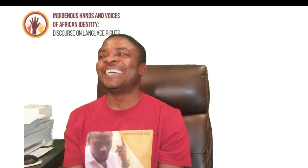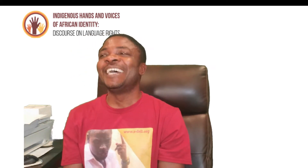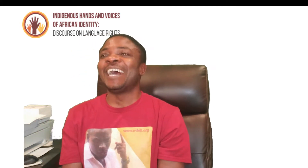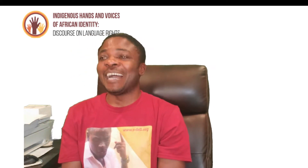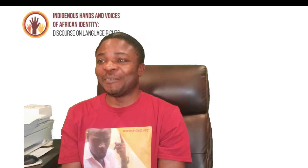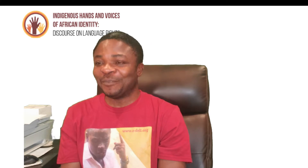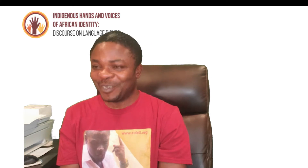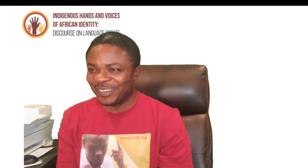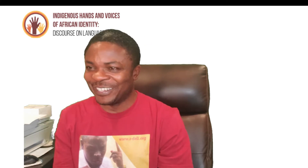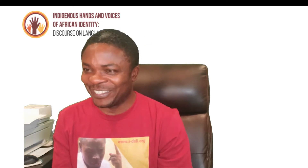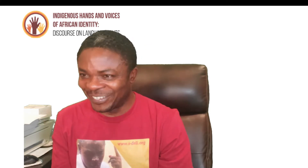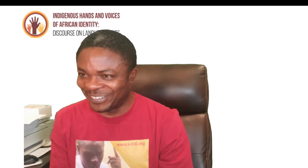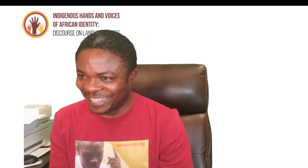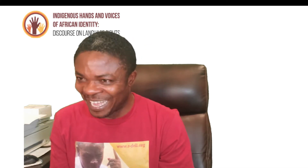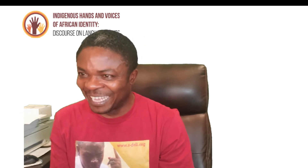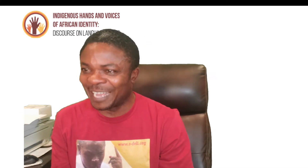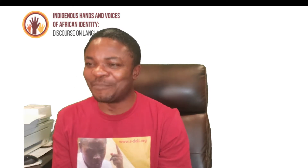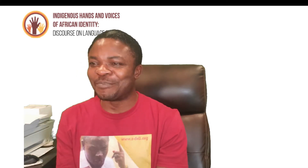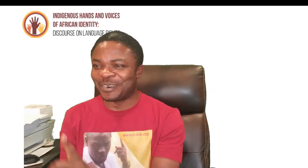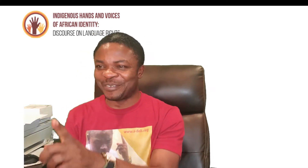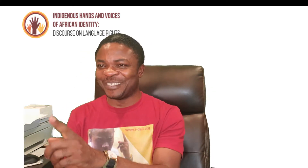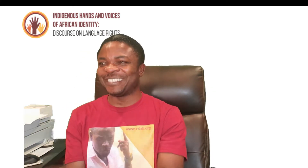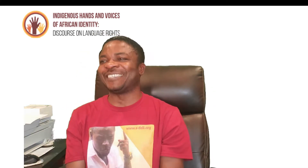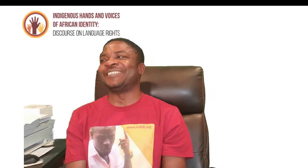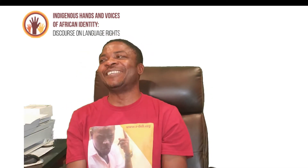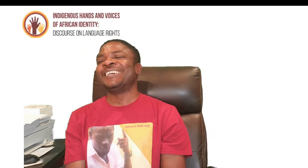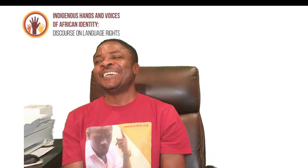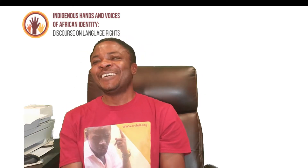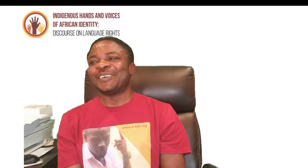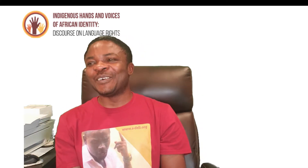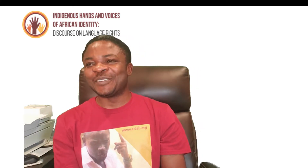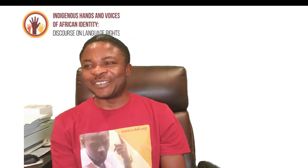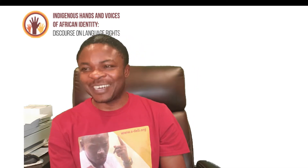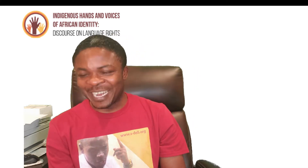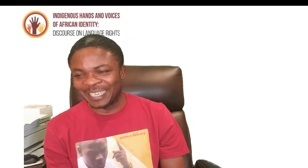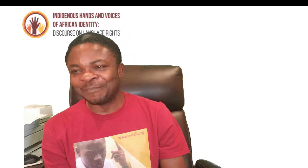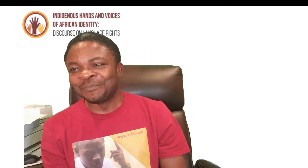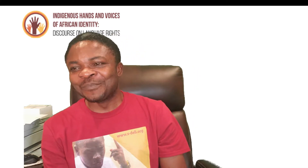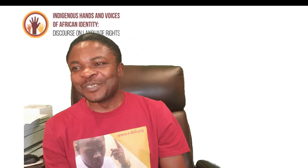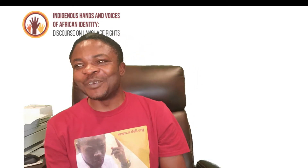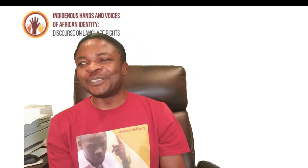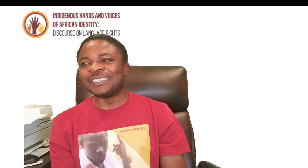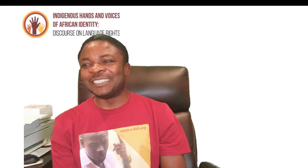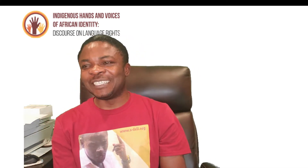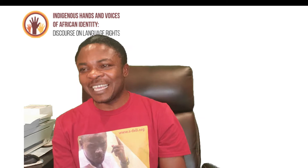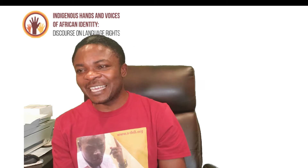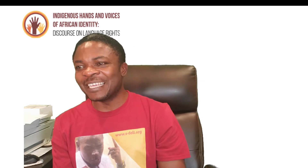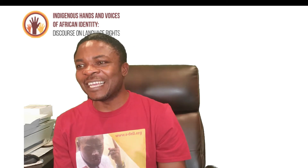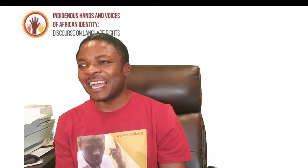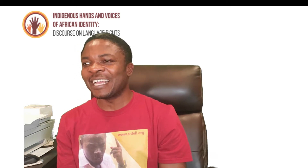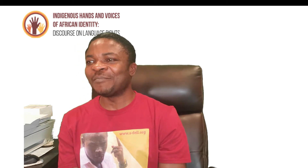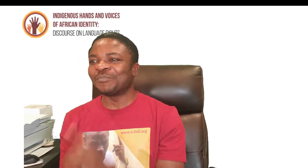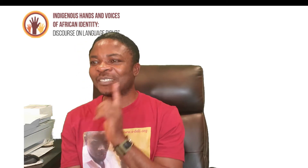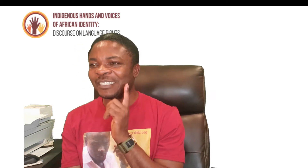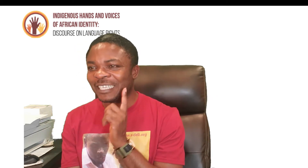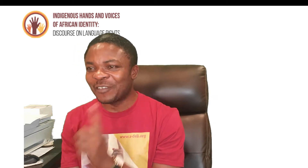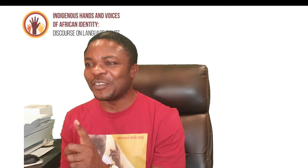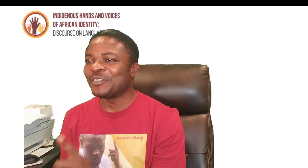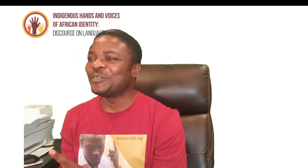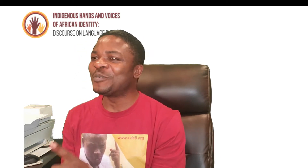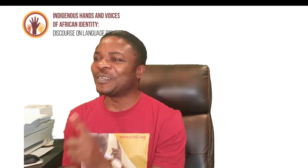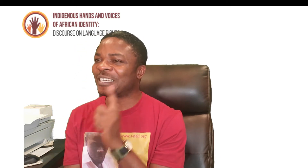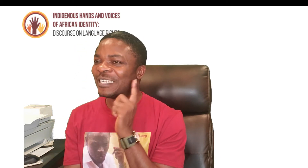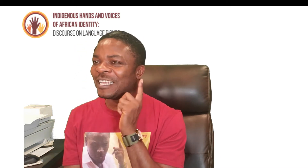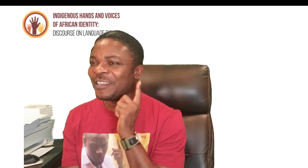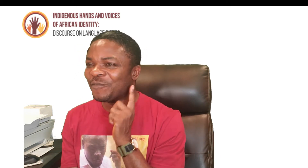today, I'm going to do that. I promise you. All right. So today I am